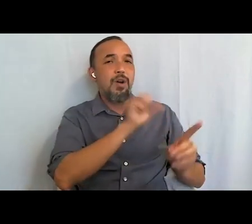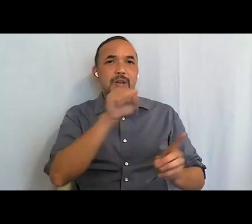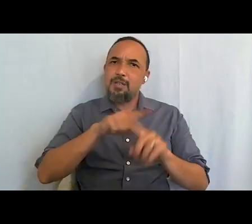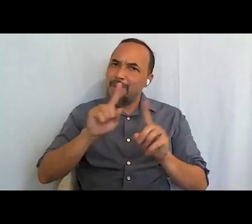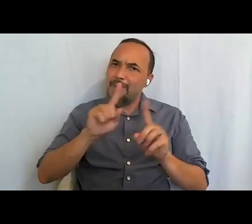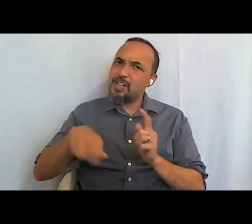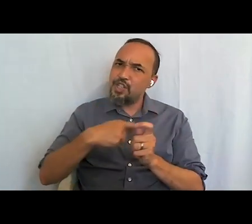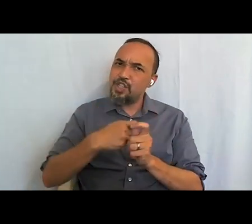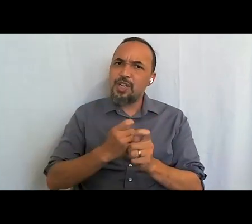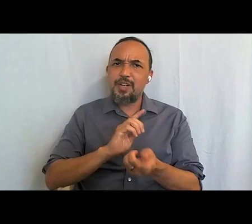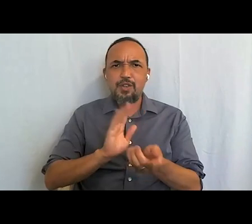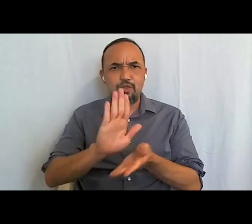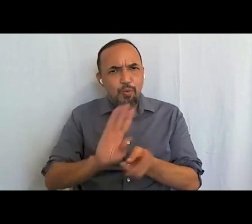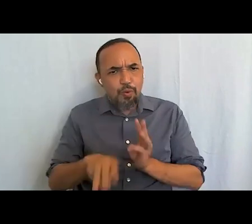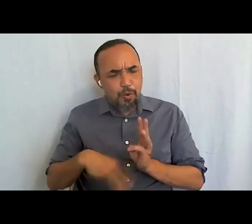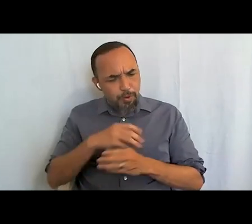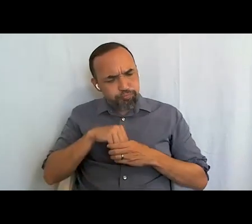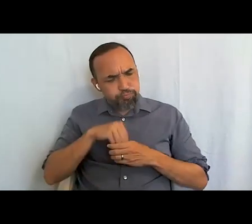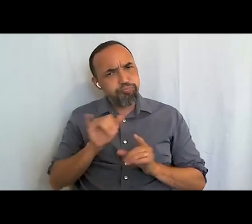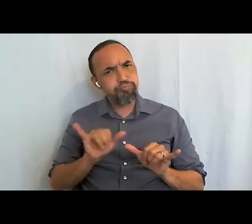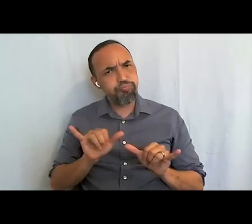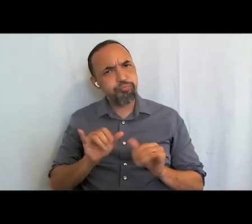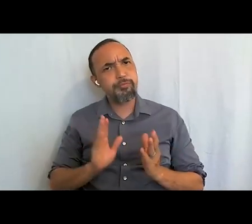Let me see, what if people,